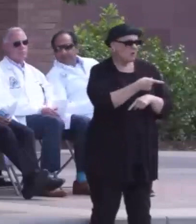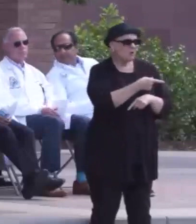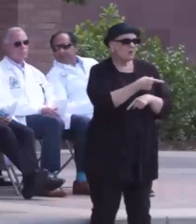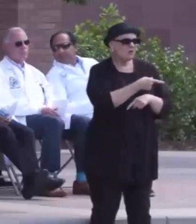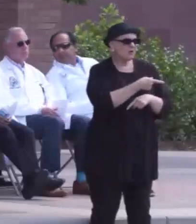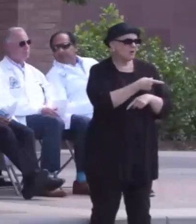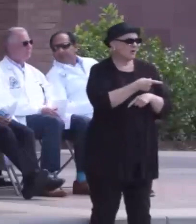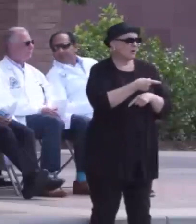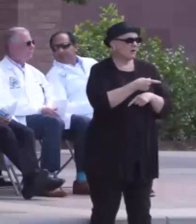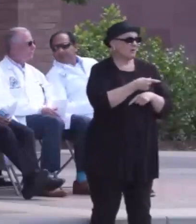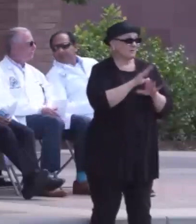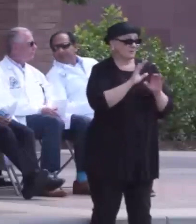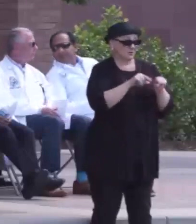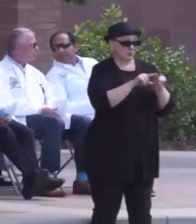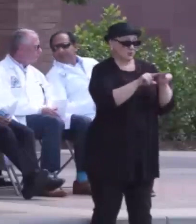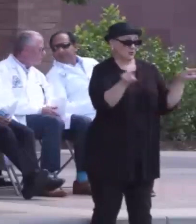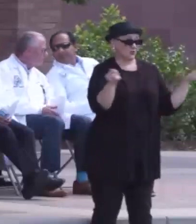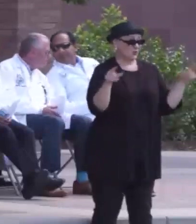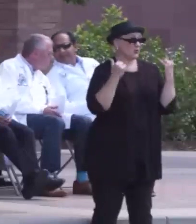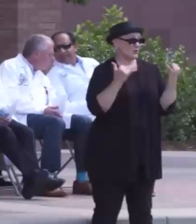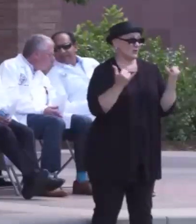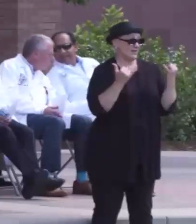You all are here today